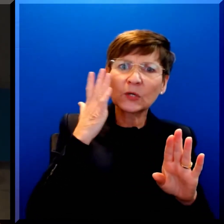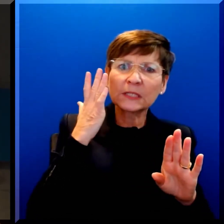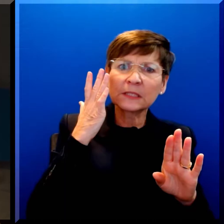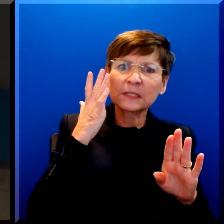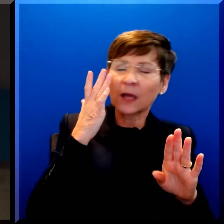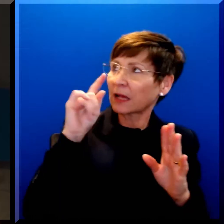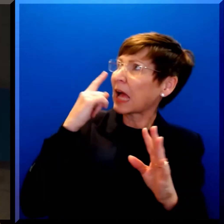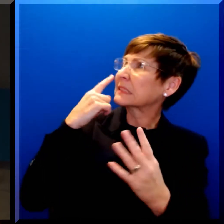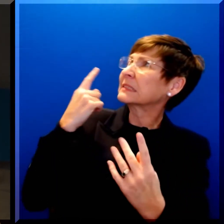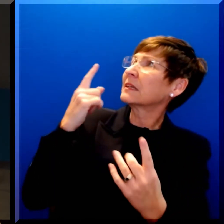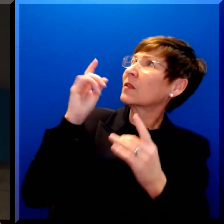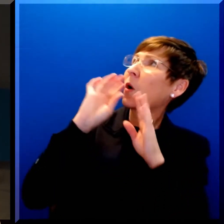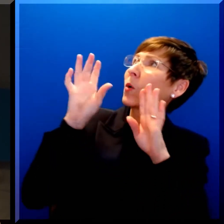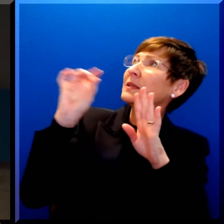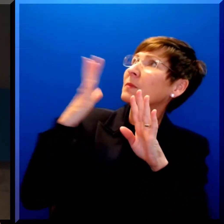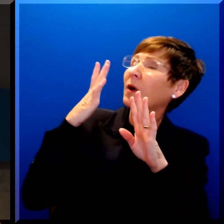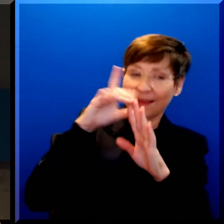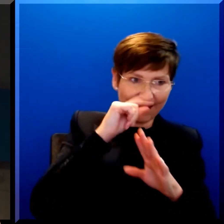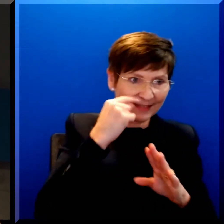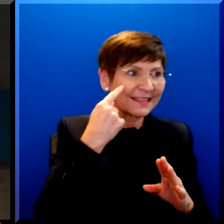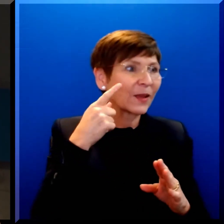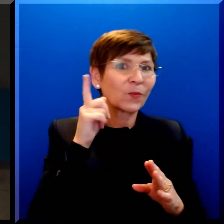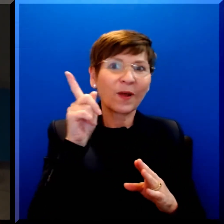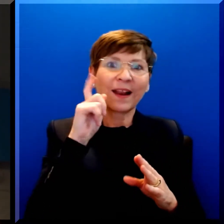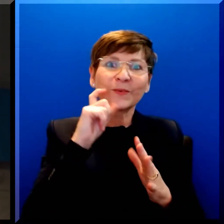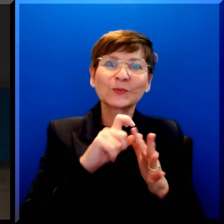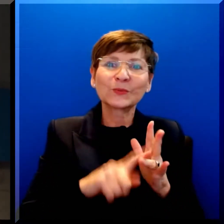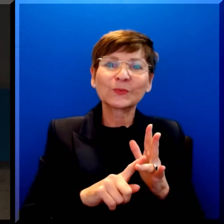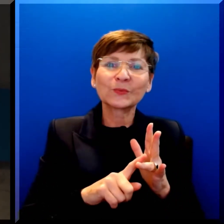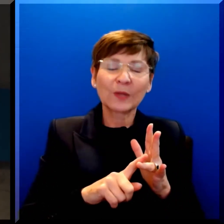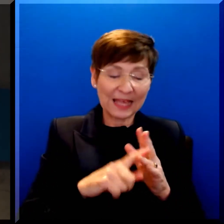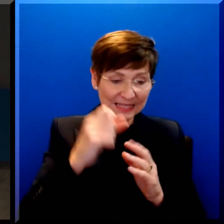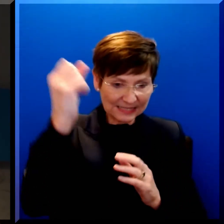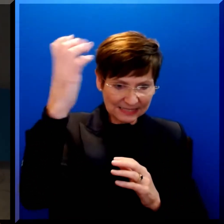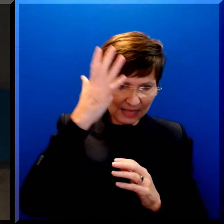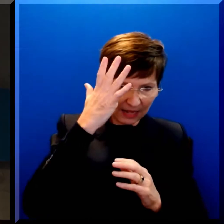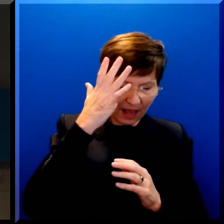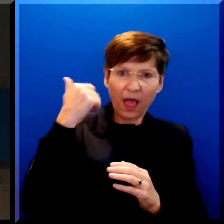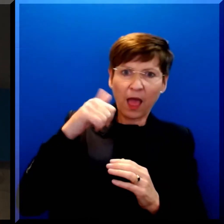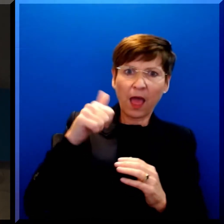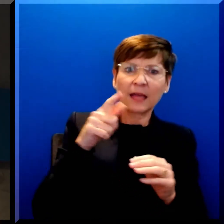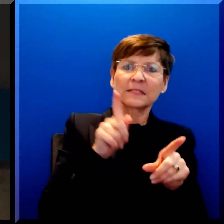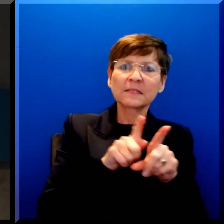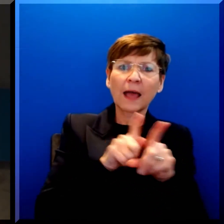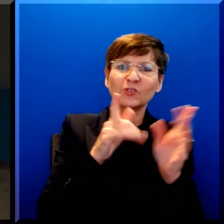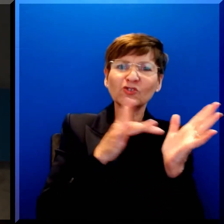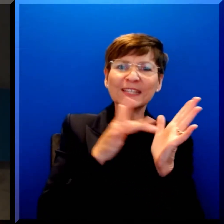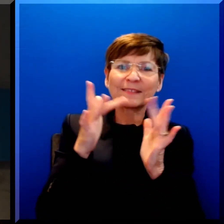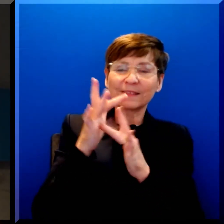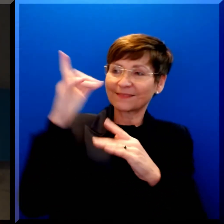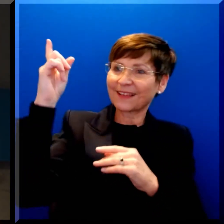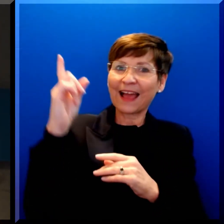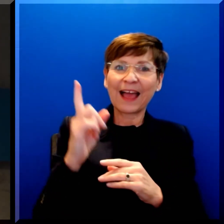of what he does. The sun made me think of light, Jesus, the light of the